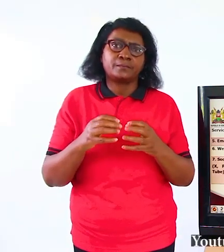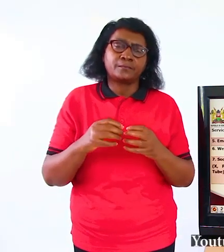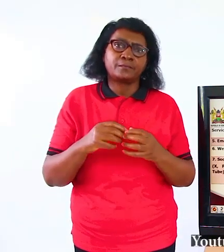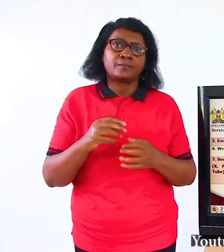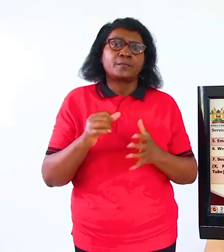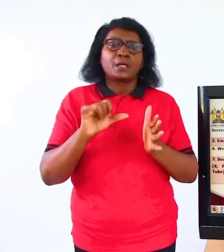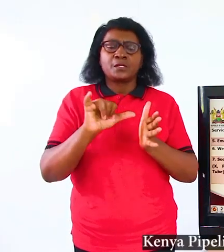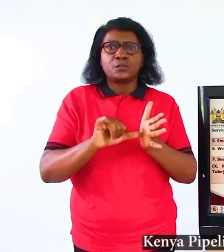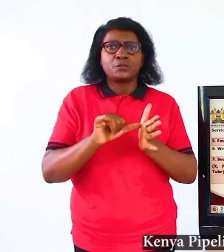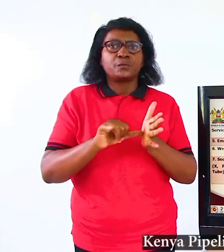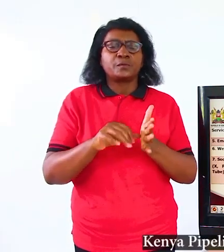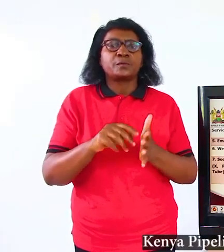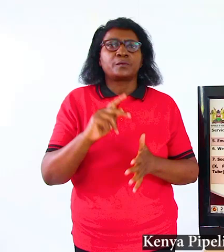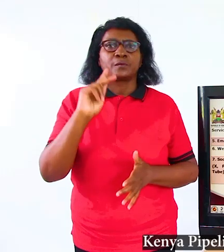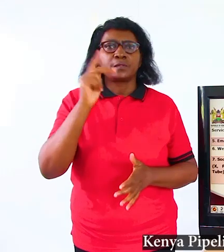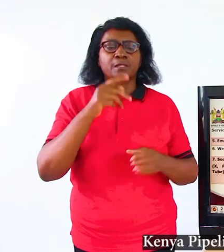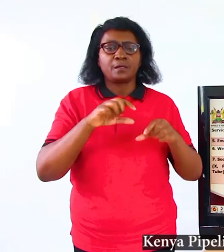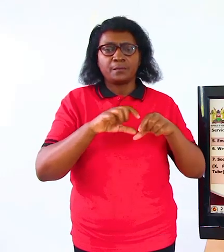YouTube, Kenya Pipeline Company.